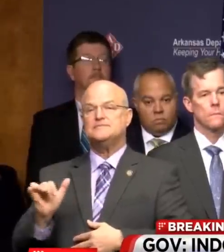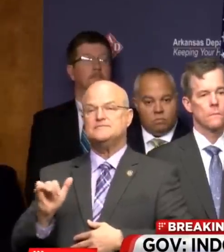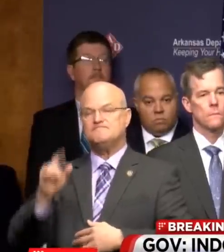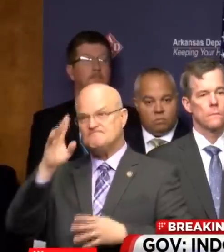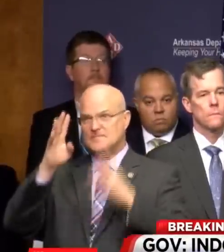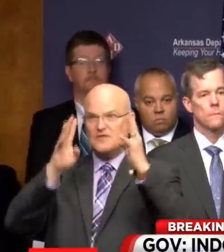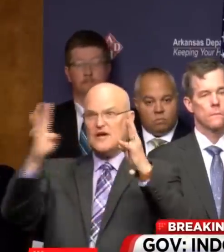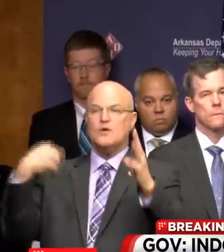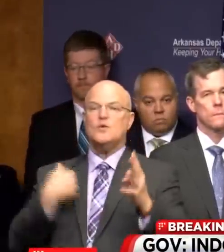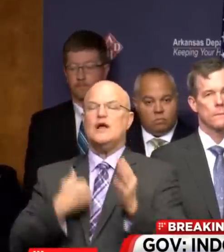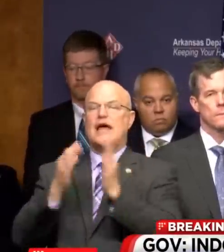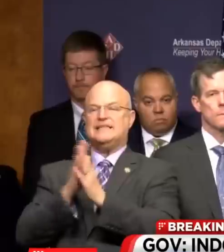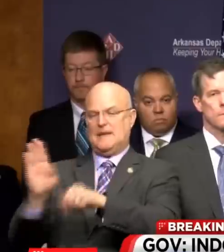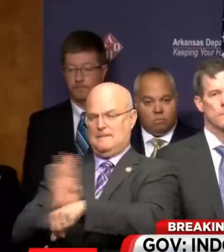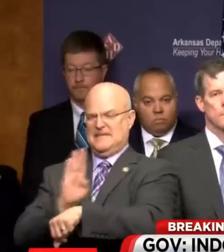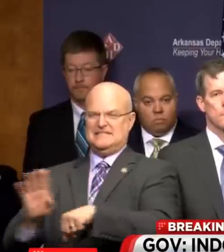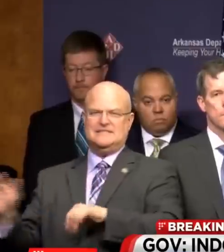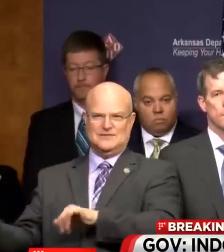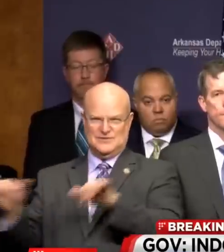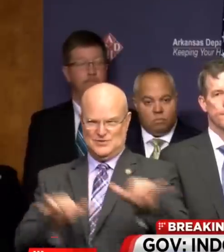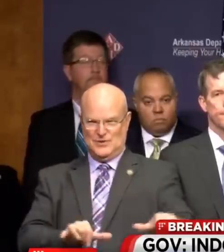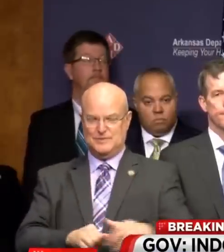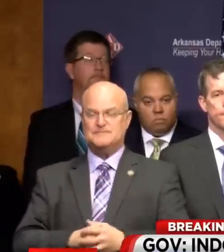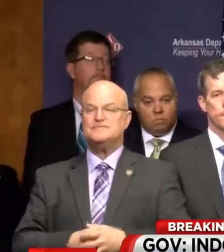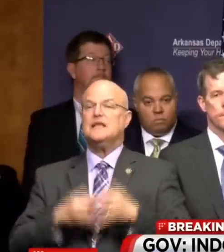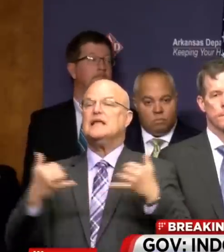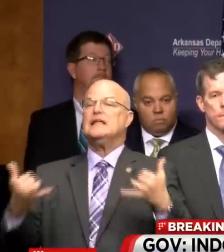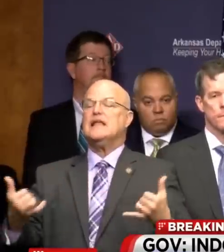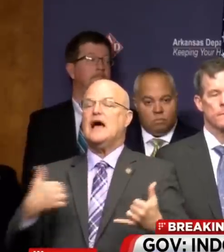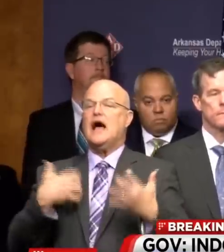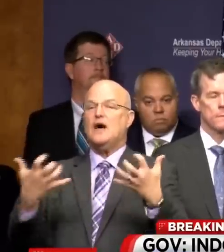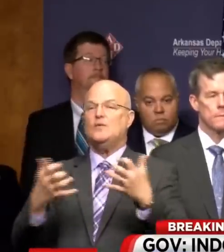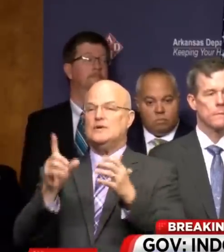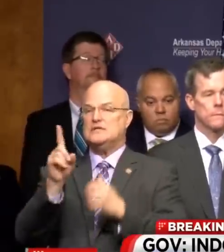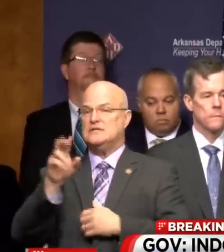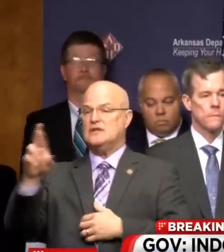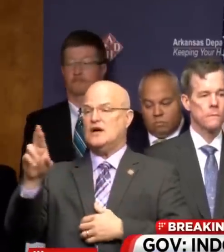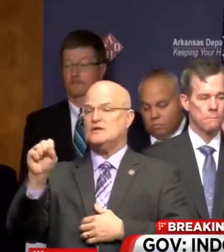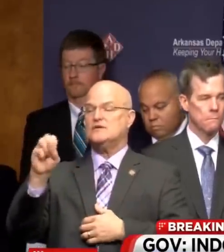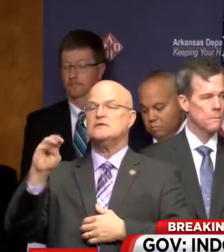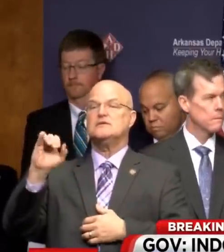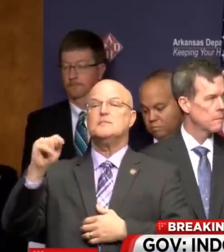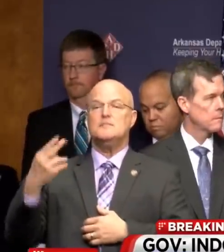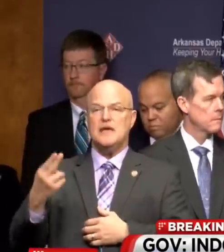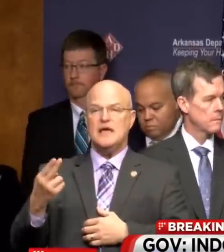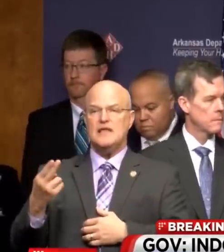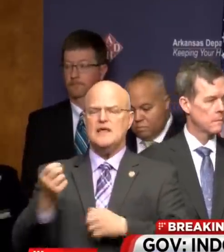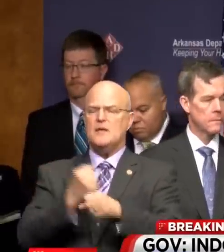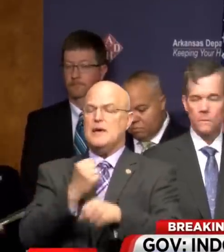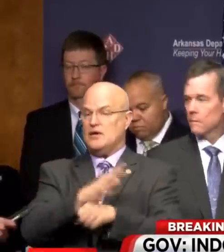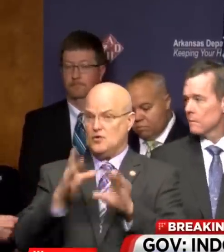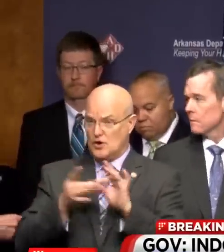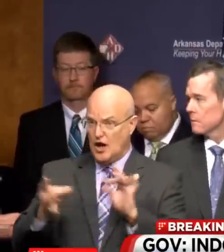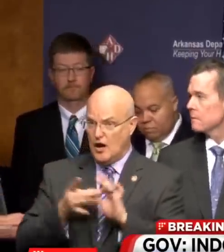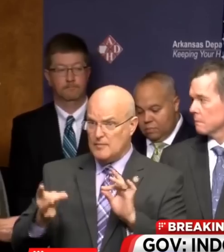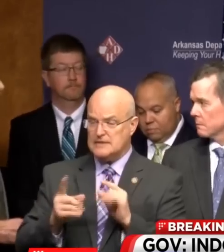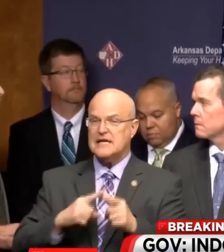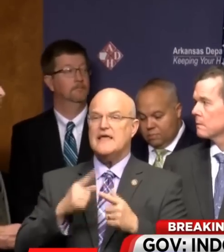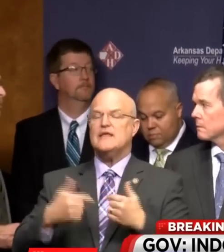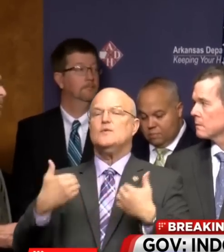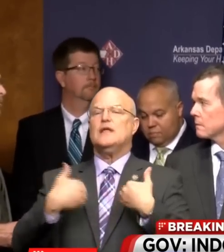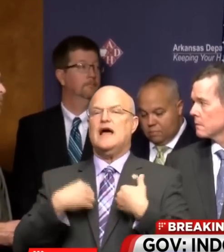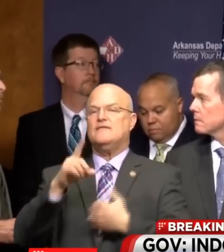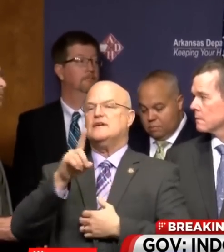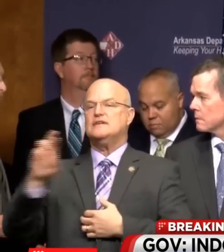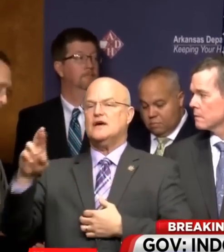with the same innovation that we're asking businesses to do. With that, I'd like Dr. Smith to come. And Dr. Smith, why don't you make your comments, and then we'll